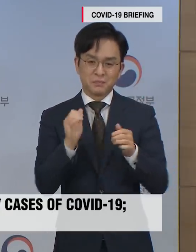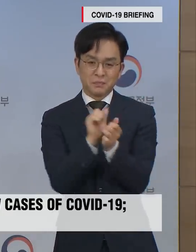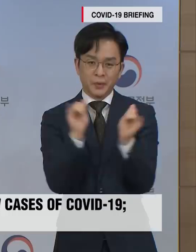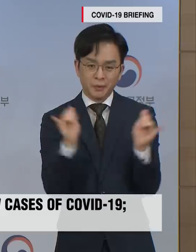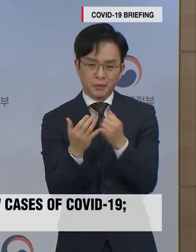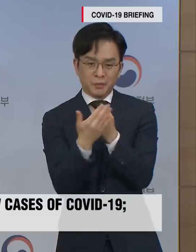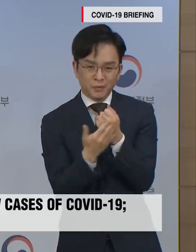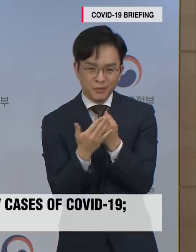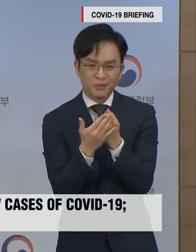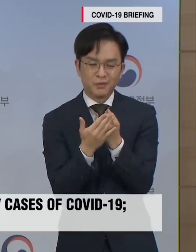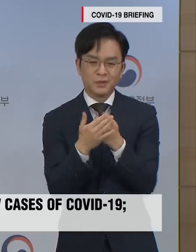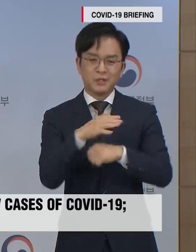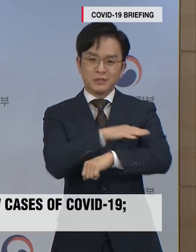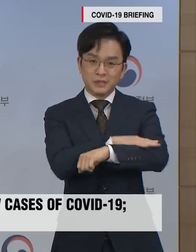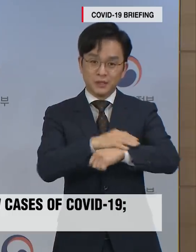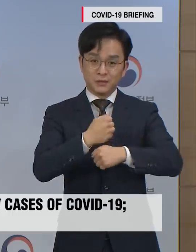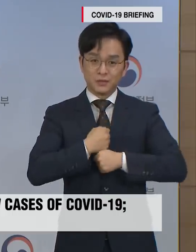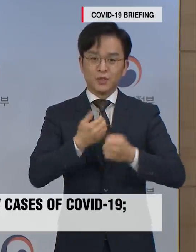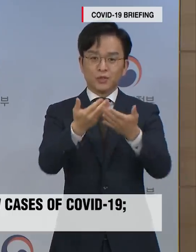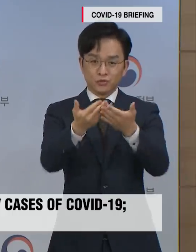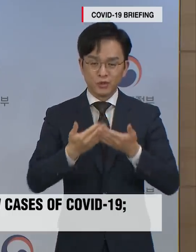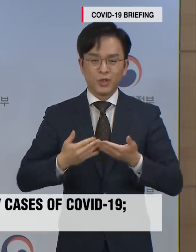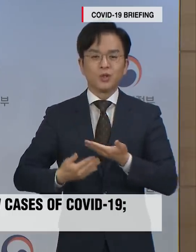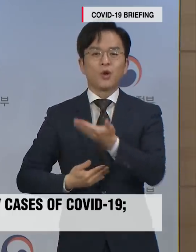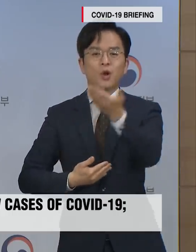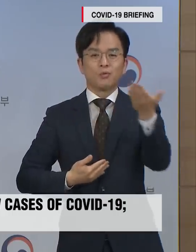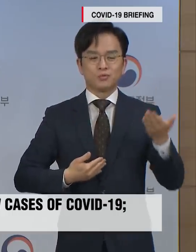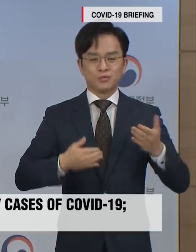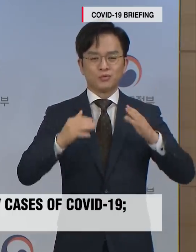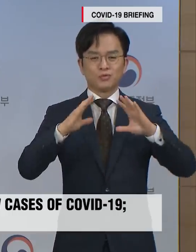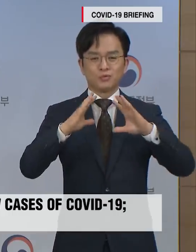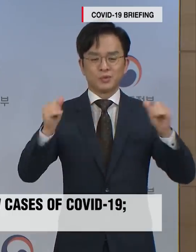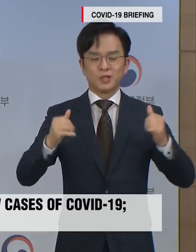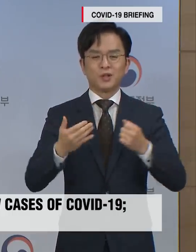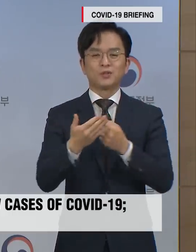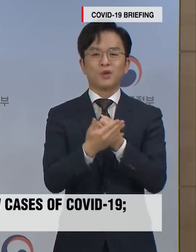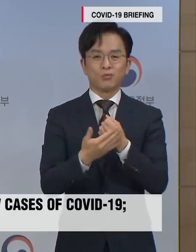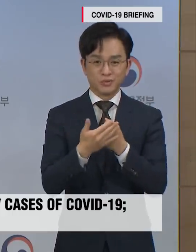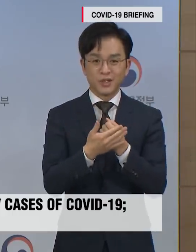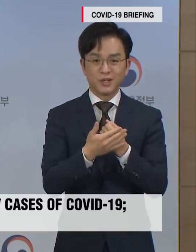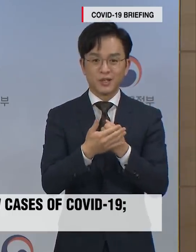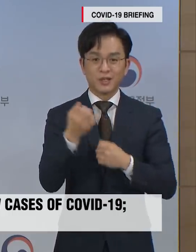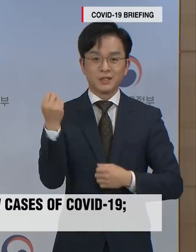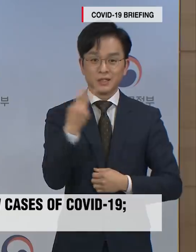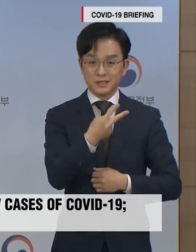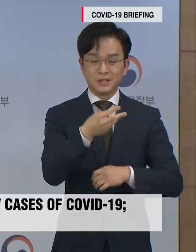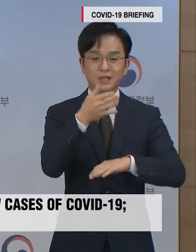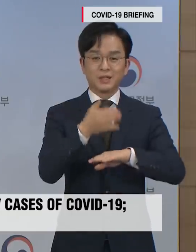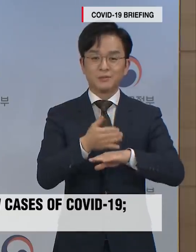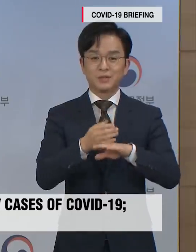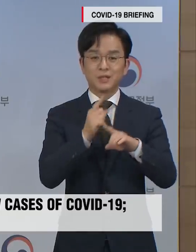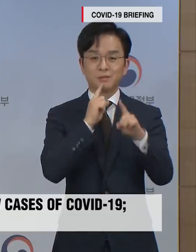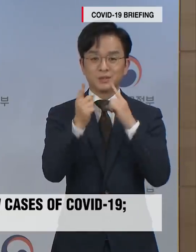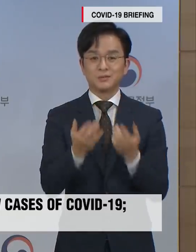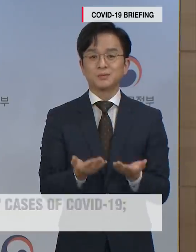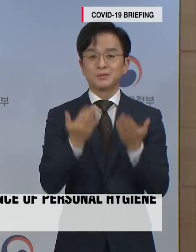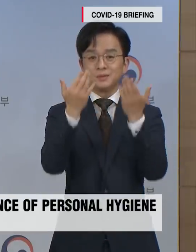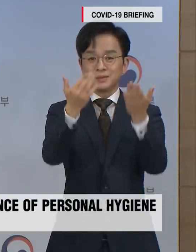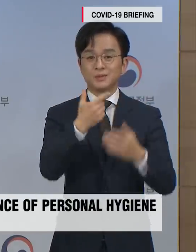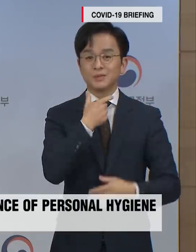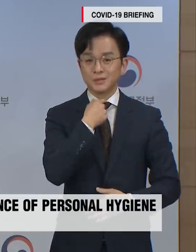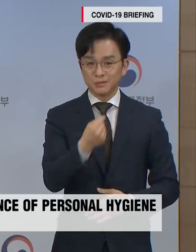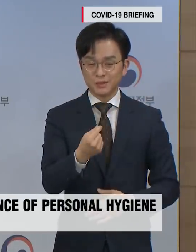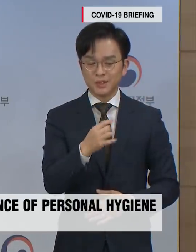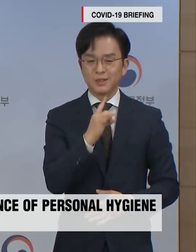all. So we want to thank our citizens who participated in social distancing despite the inconveniences. So we want to thank all of our